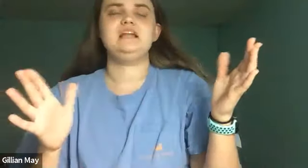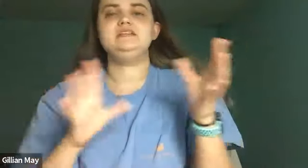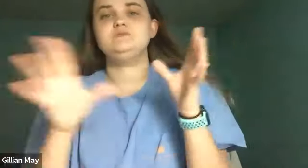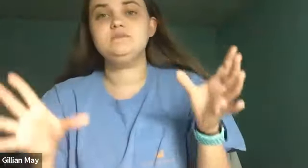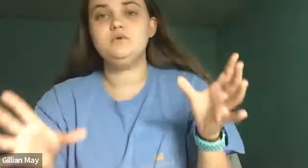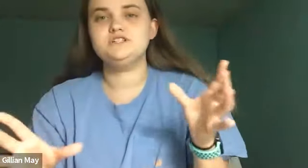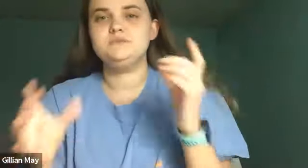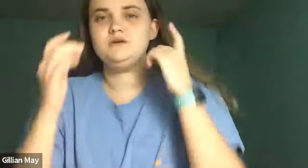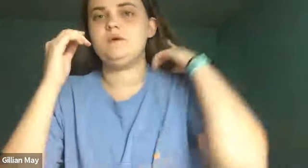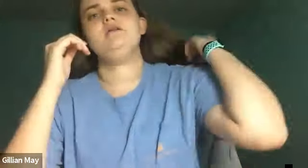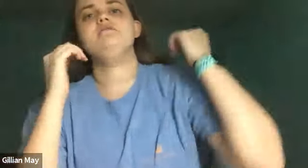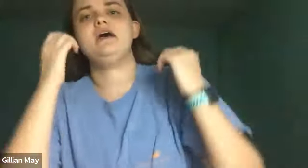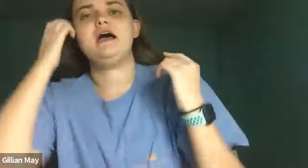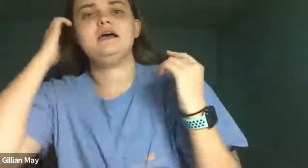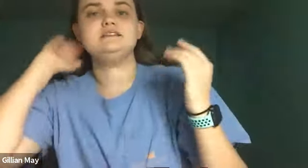it's really important to be aware of that,